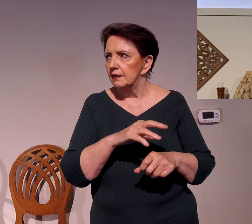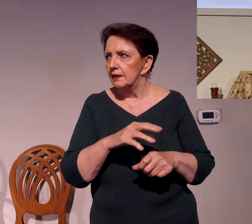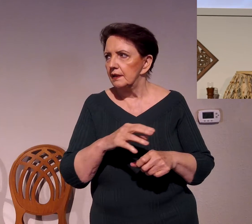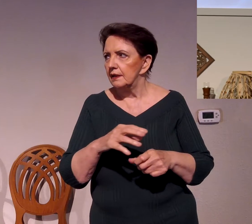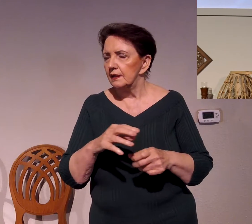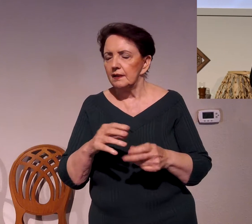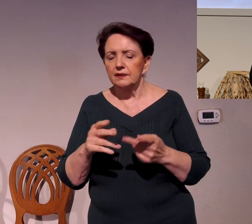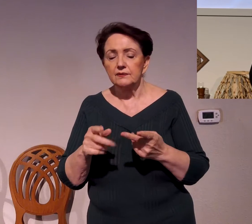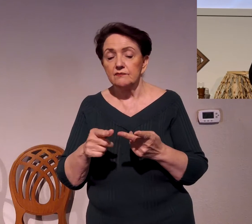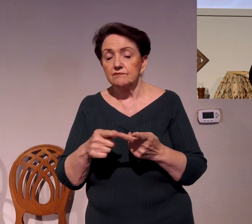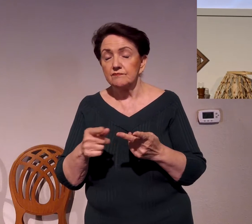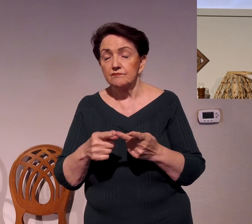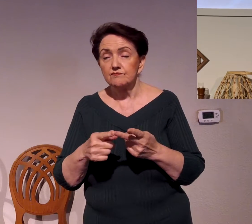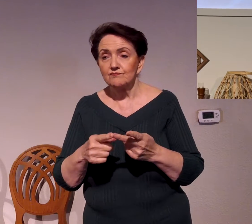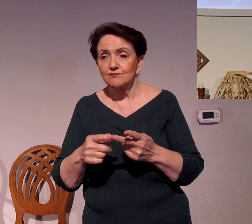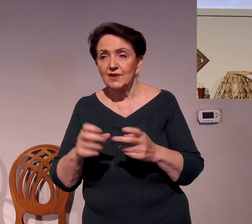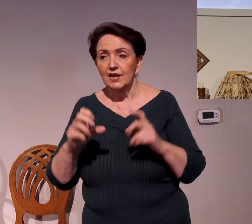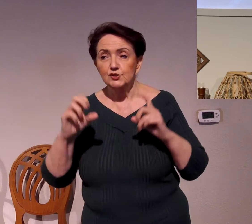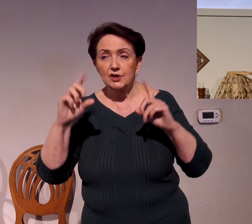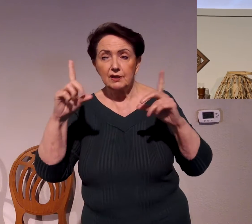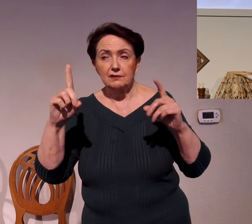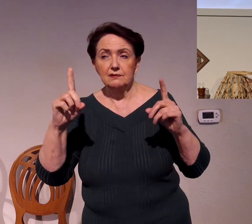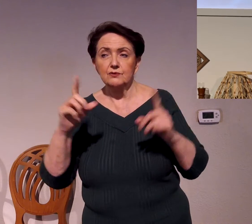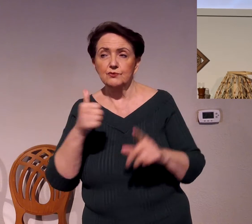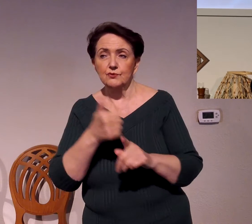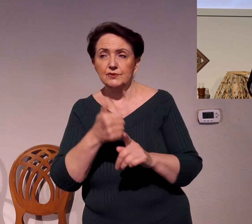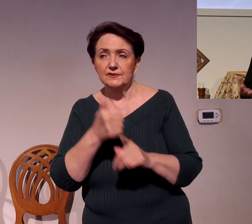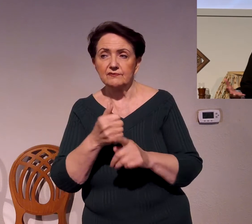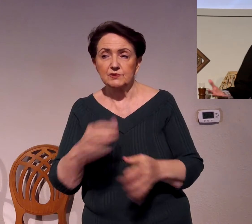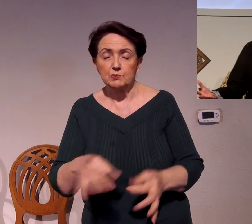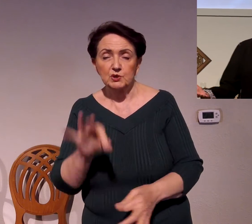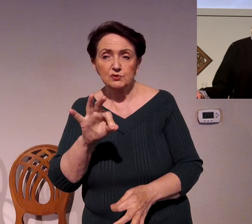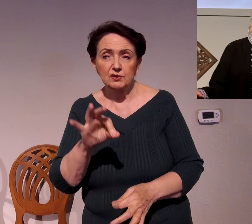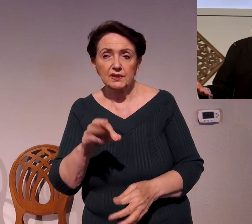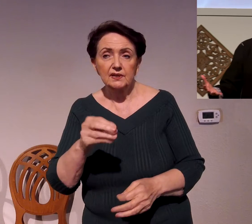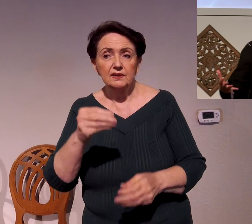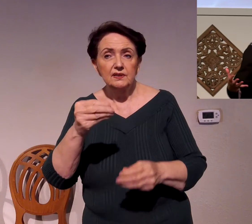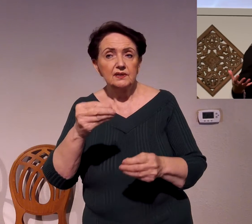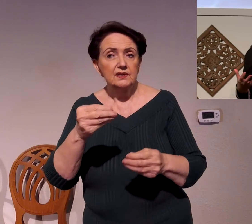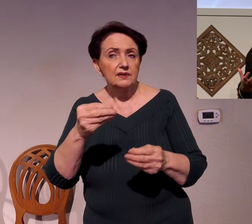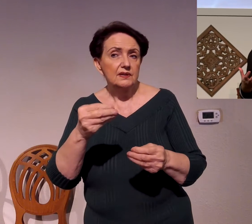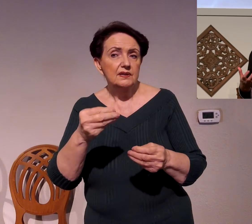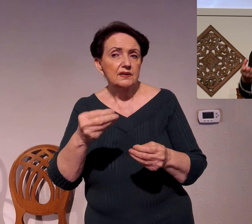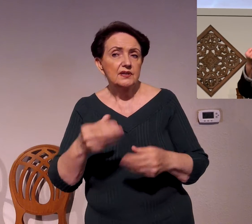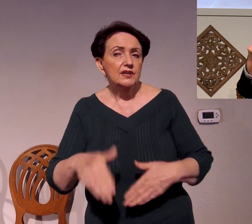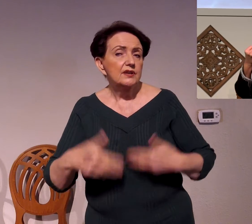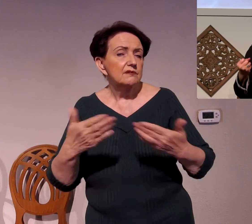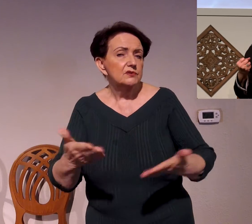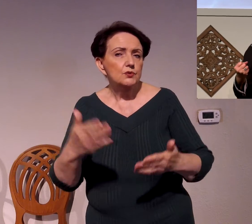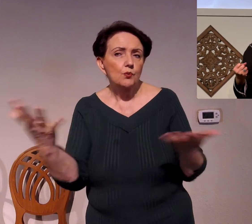have educated ourselves spiritually, do you know what this gives us when we go for it?